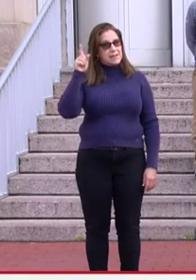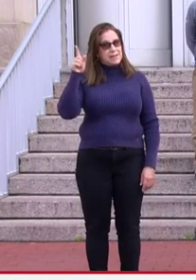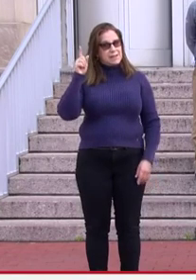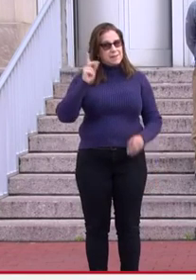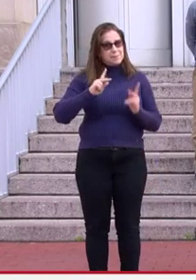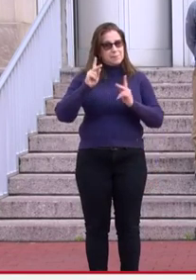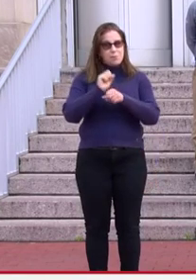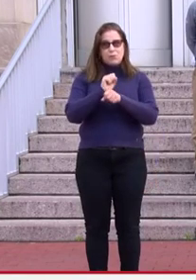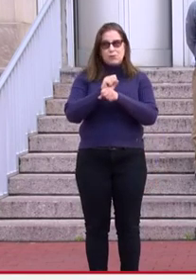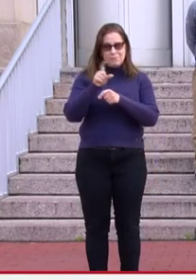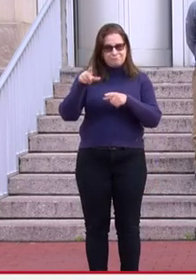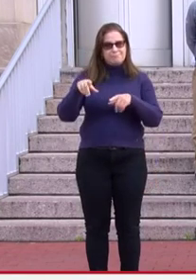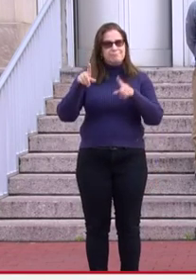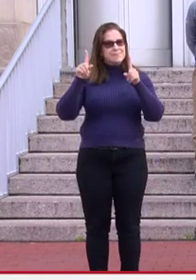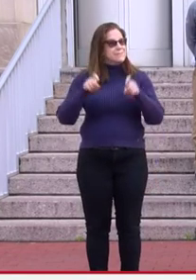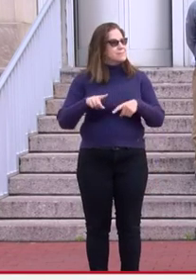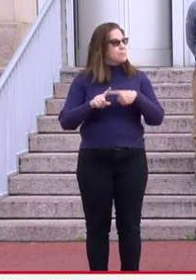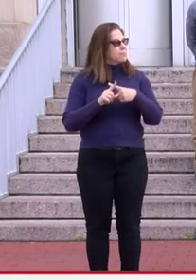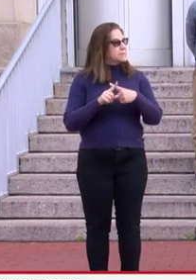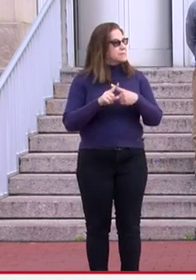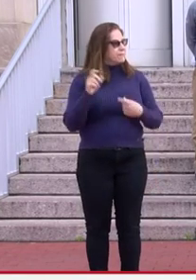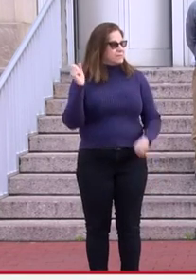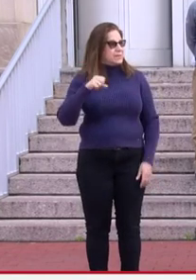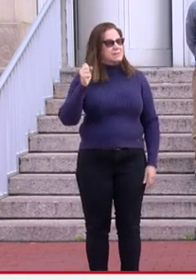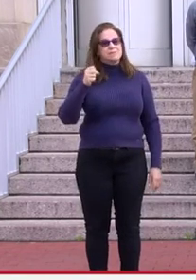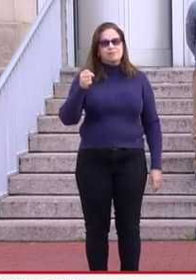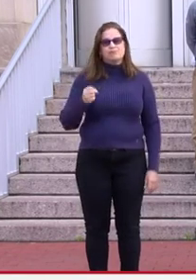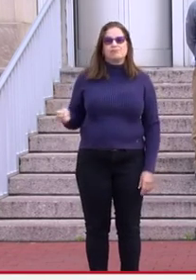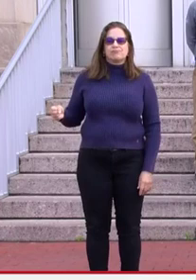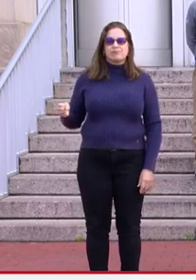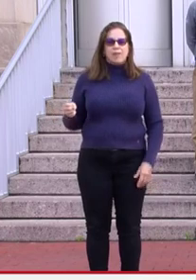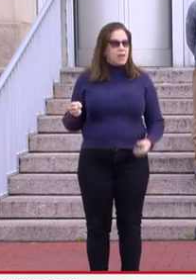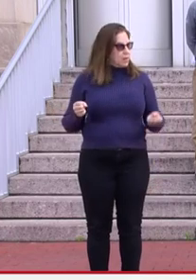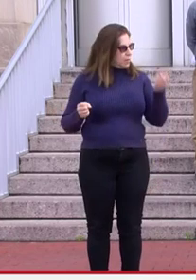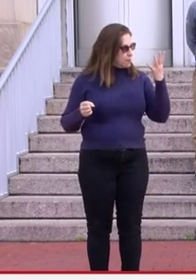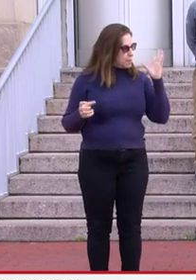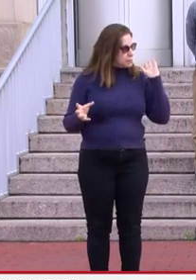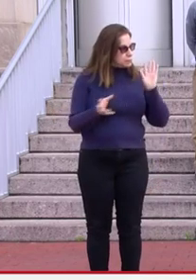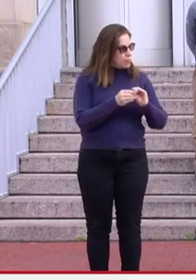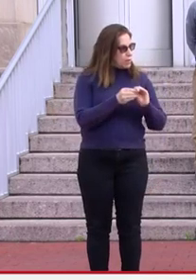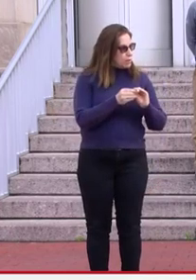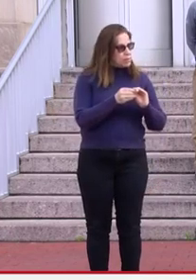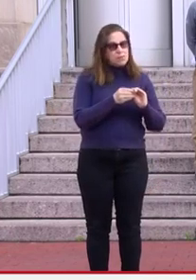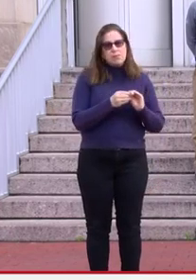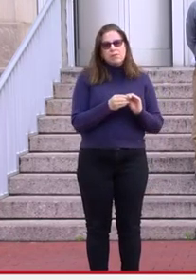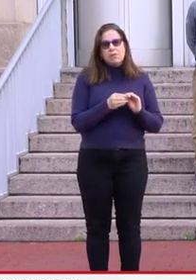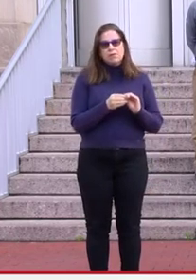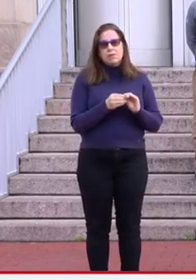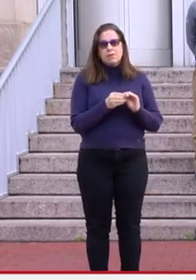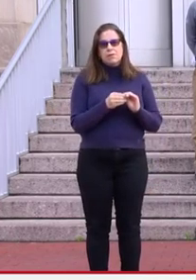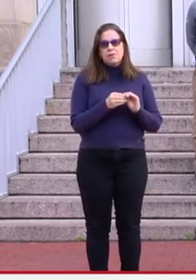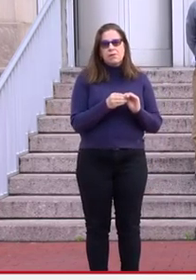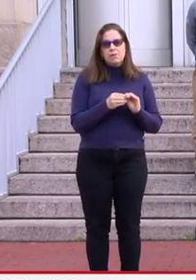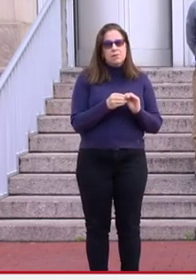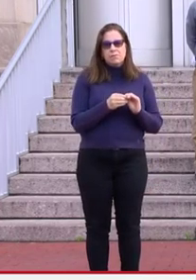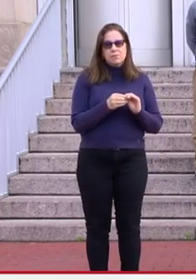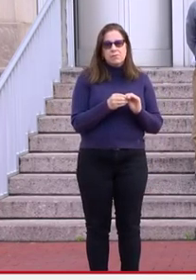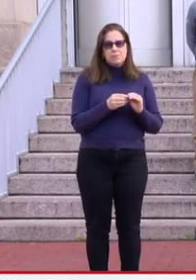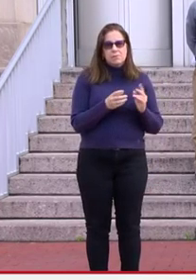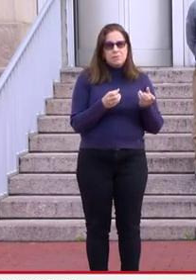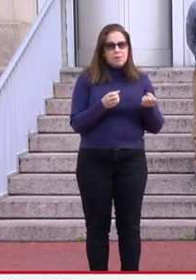be evaluated by the health department. I do not have the number. Could you give us the condition of the people? The large